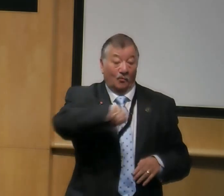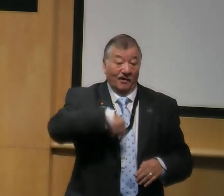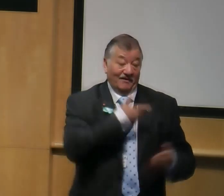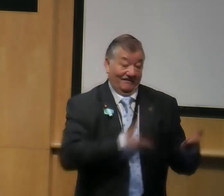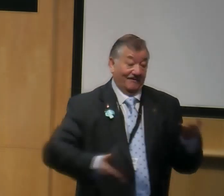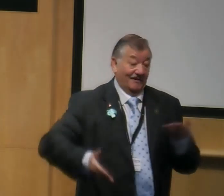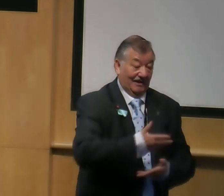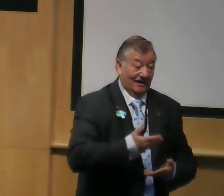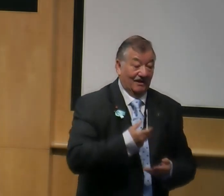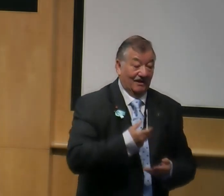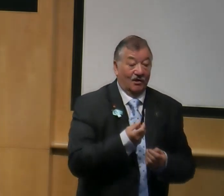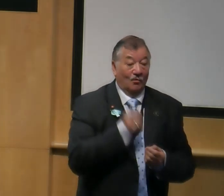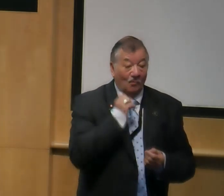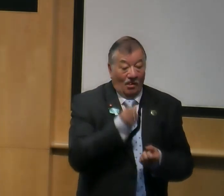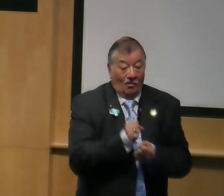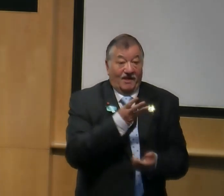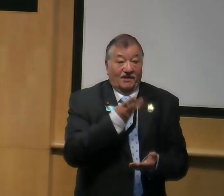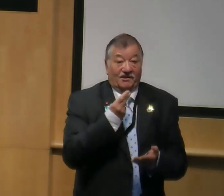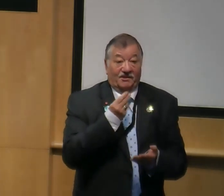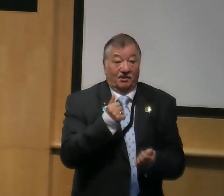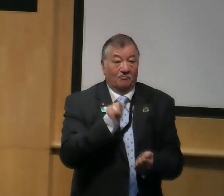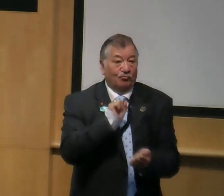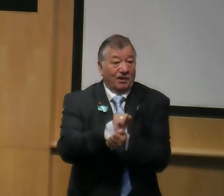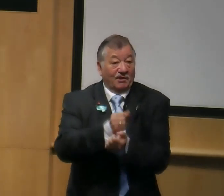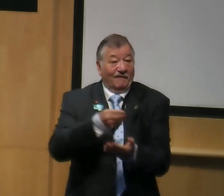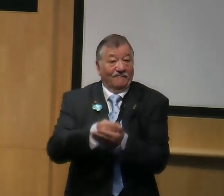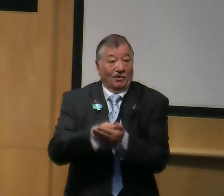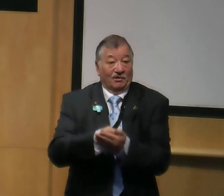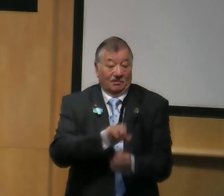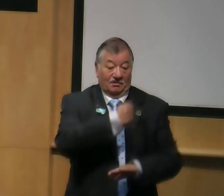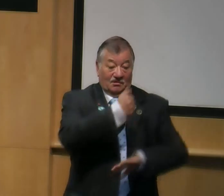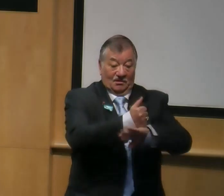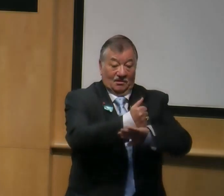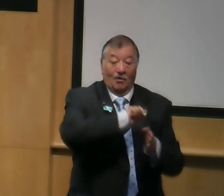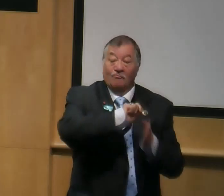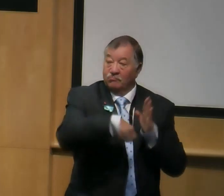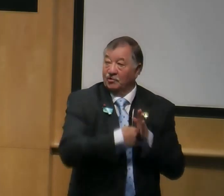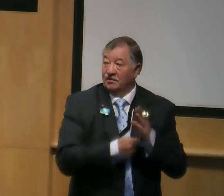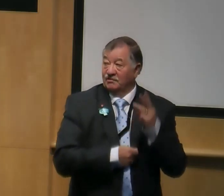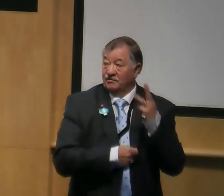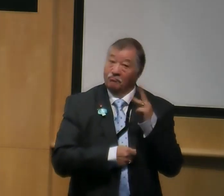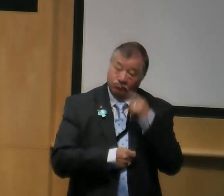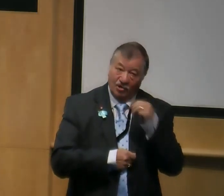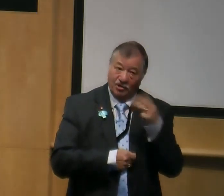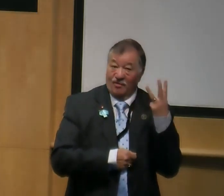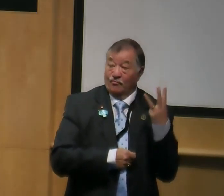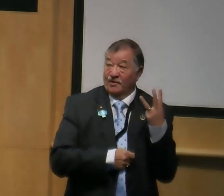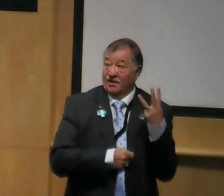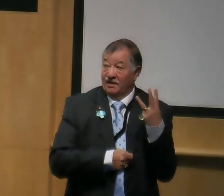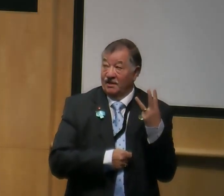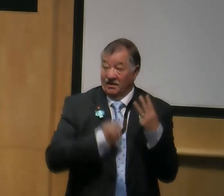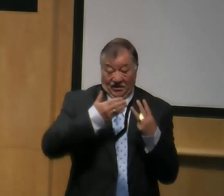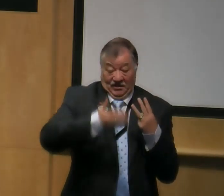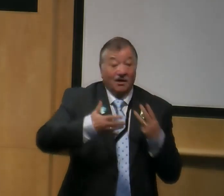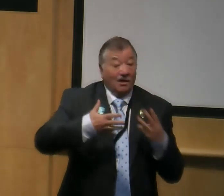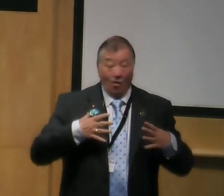in such a short period of time. We are looking to release some of the restricted funds that we've had within the organisation for some time now to